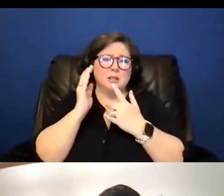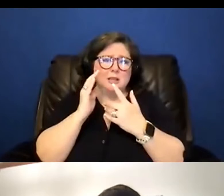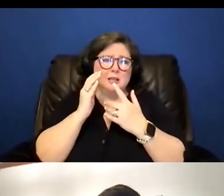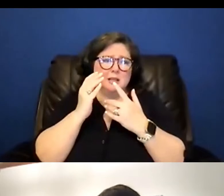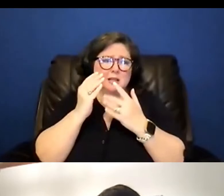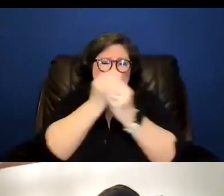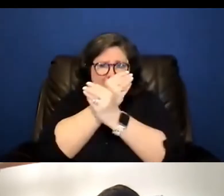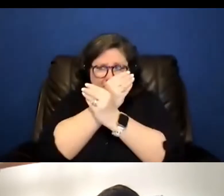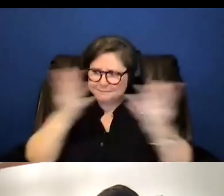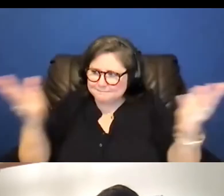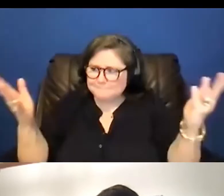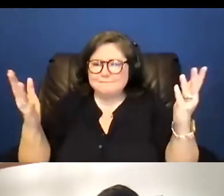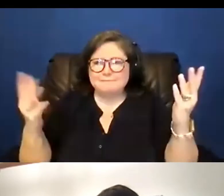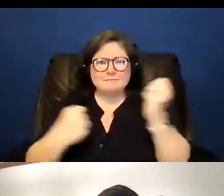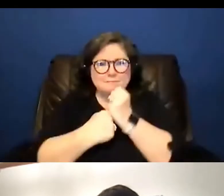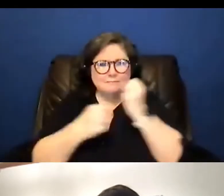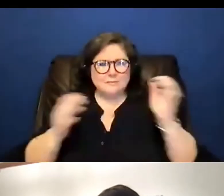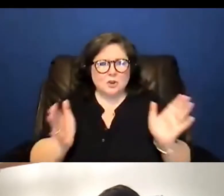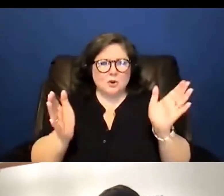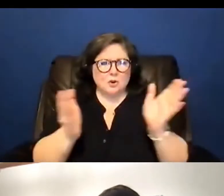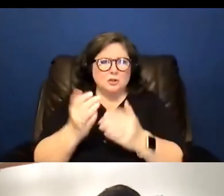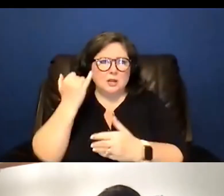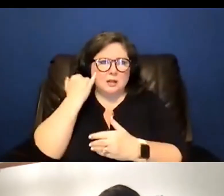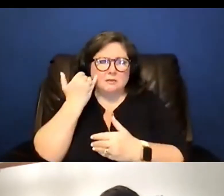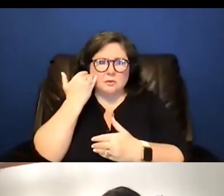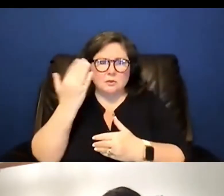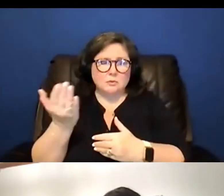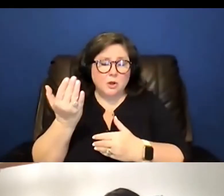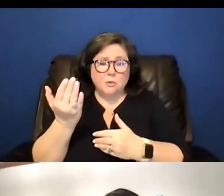to, what you don't know, research, ask somebody.